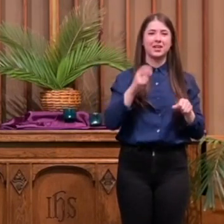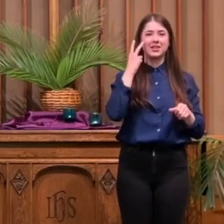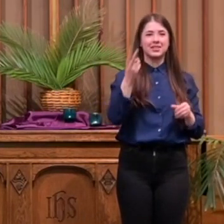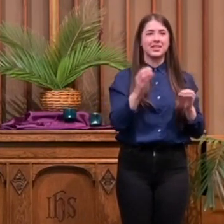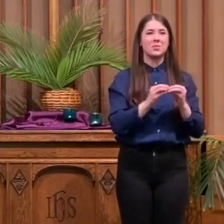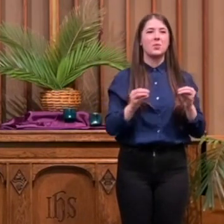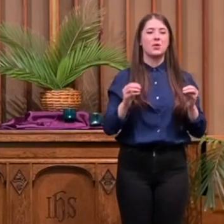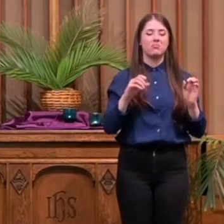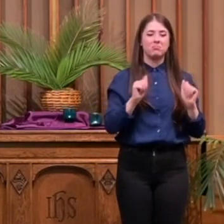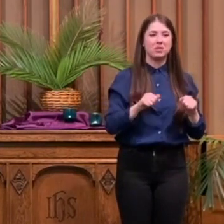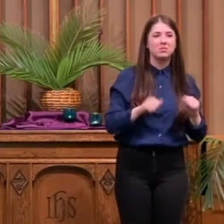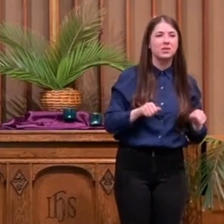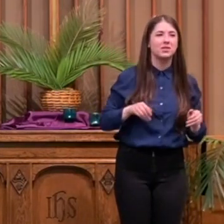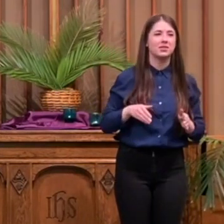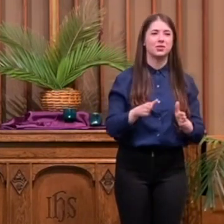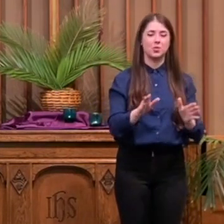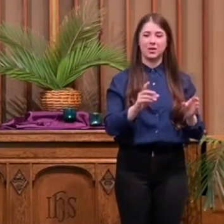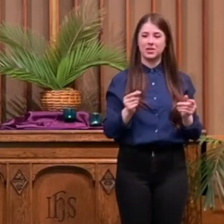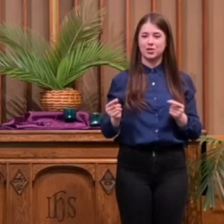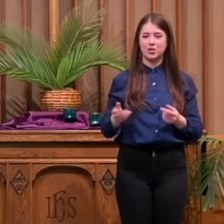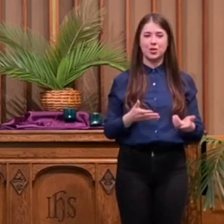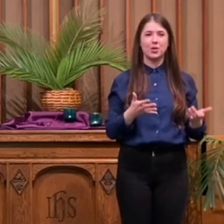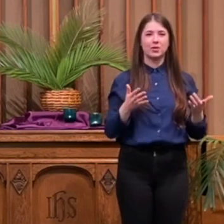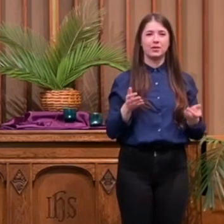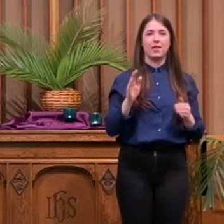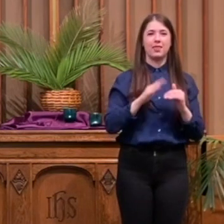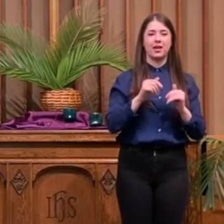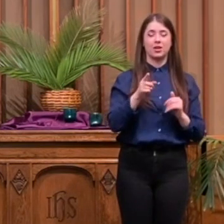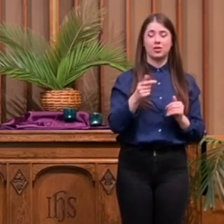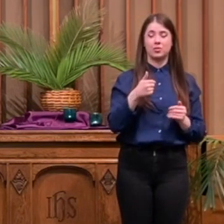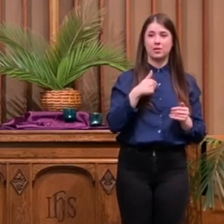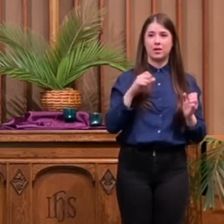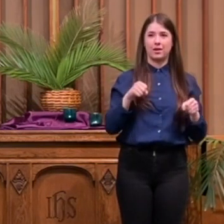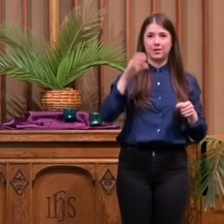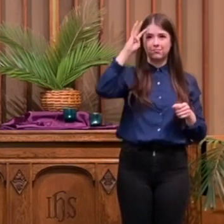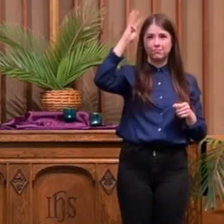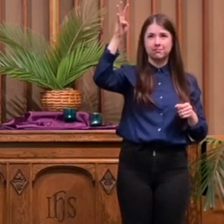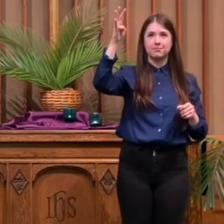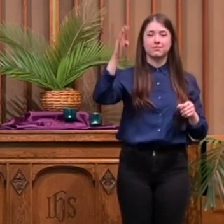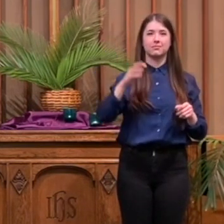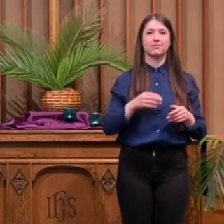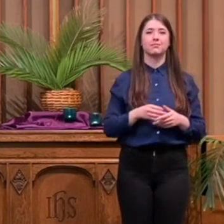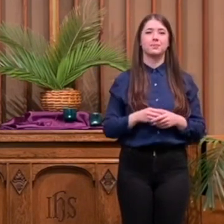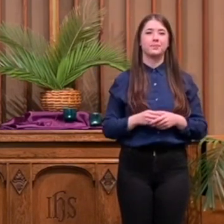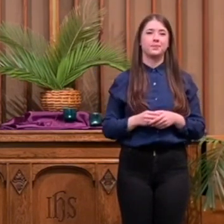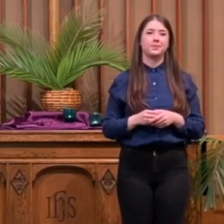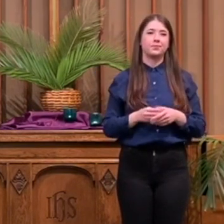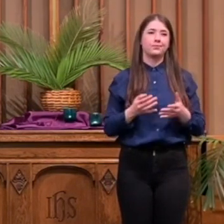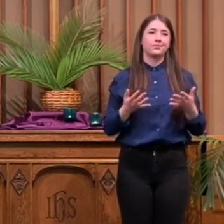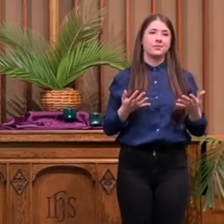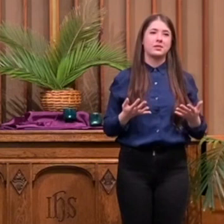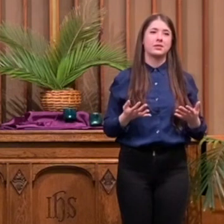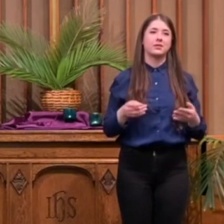possibilities or ways to do things than you or I could imagine. And so